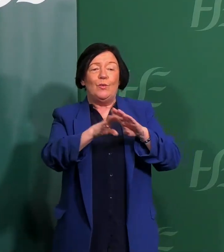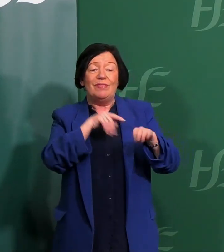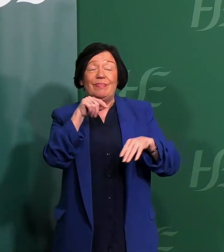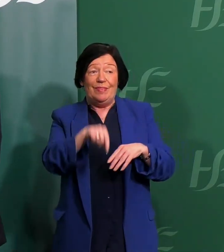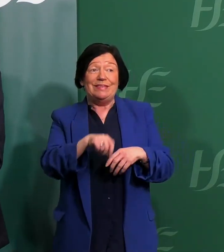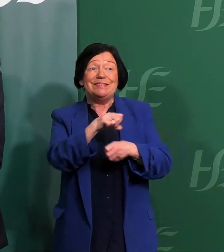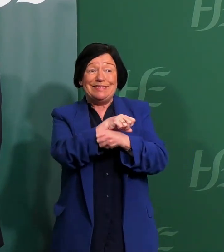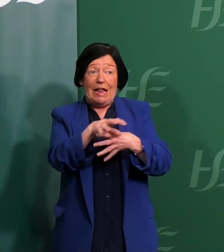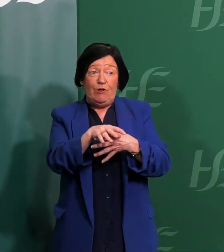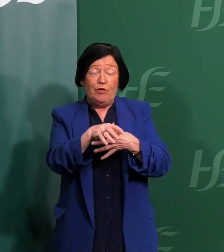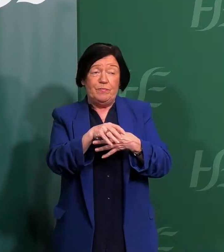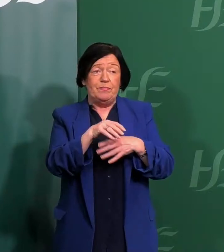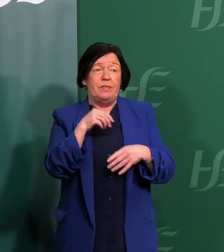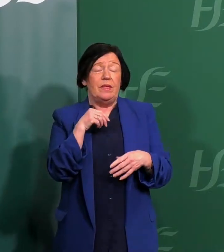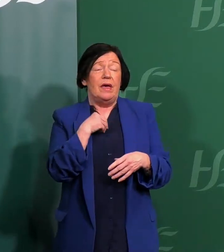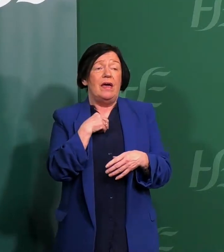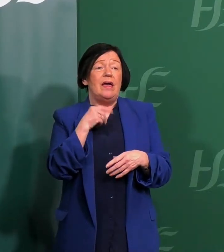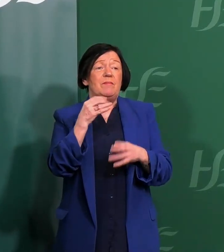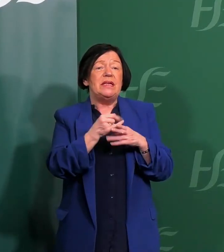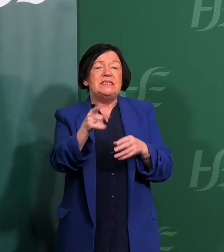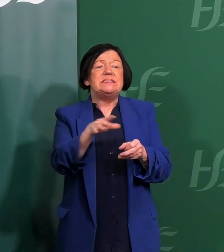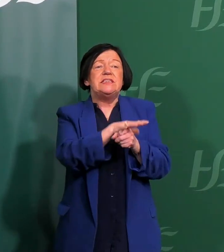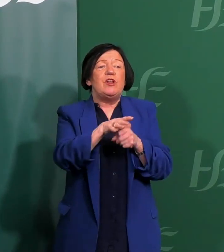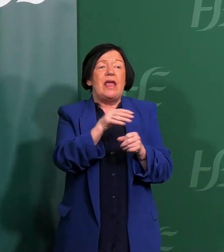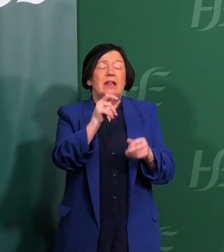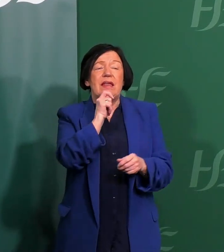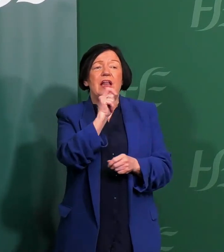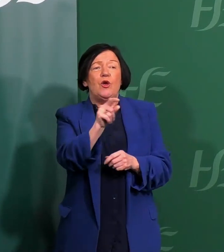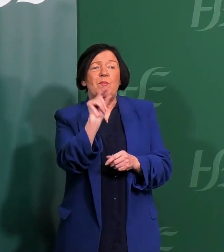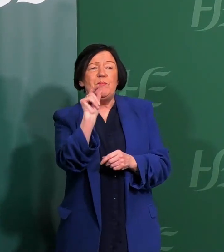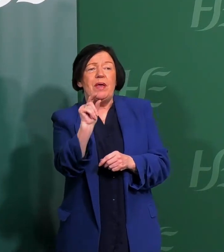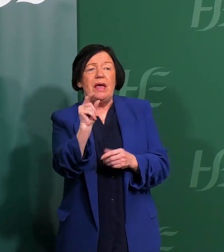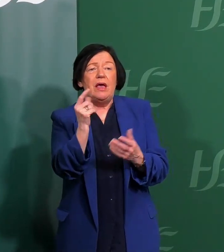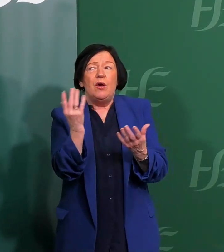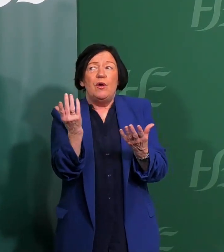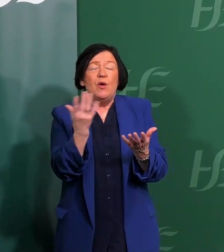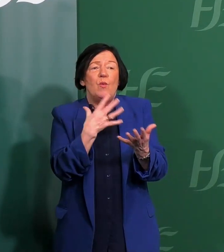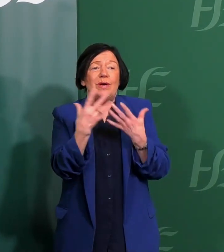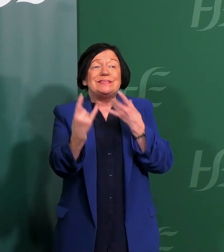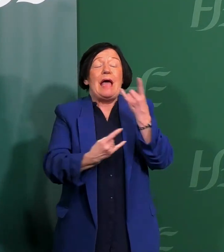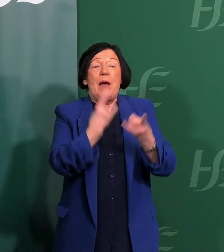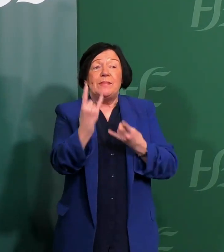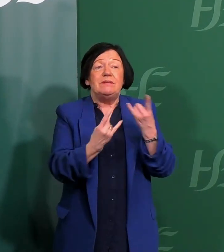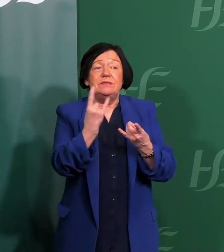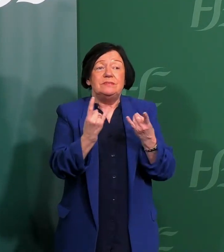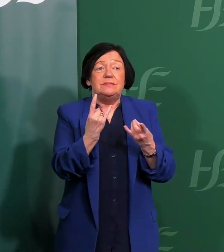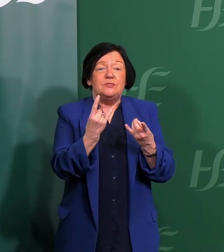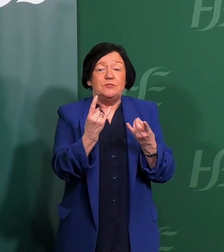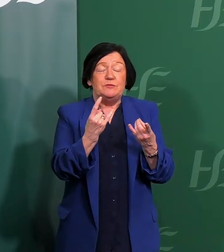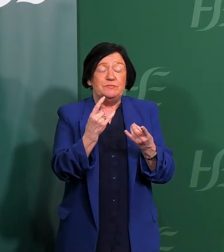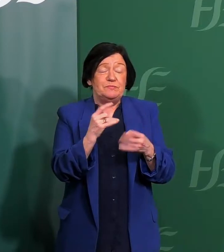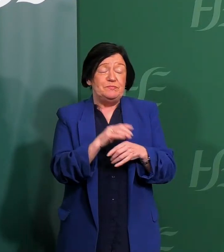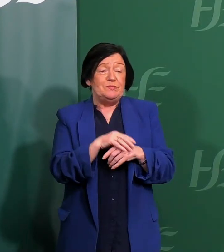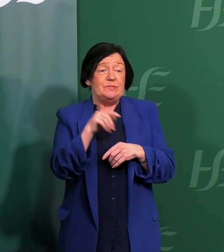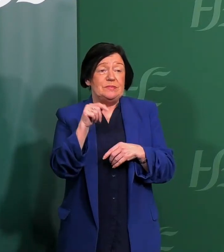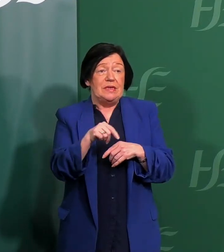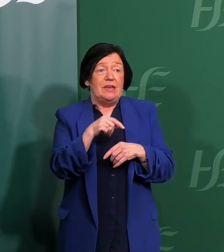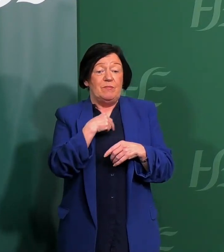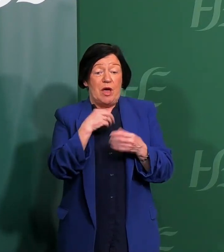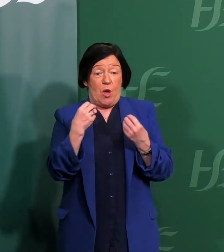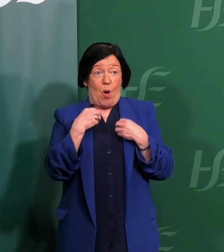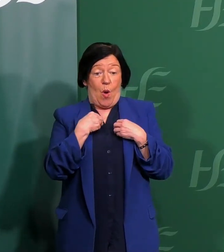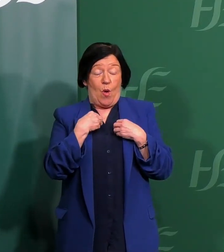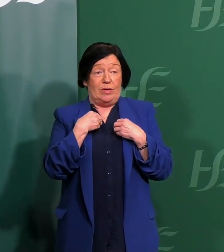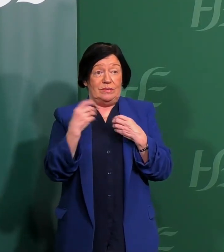condition. So I guess I'm in a position to be able to tell you a little bit about what's happening on the ground, so to speak, at least in my own